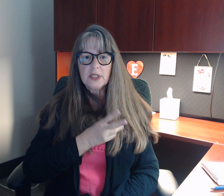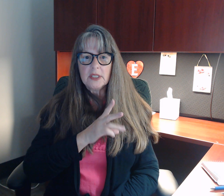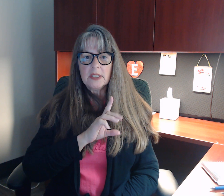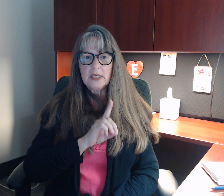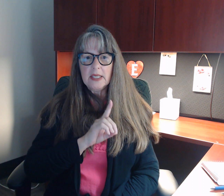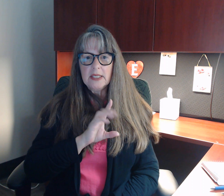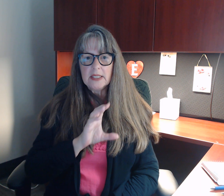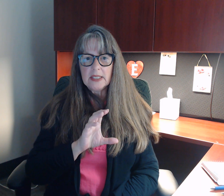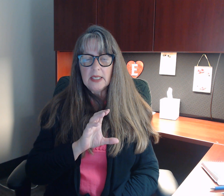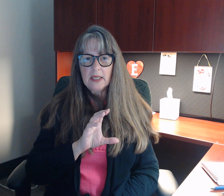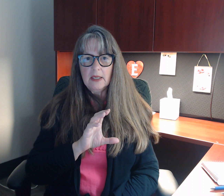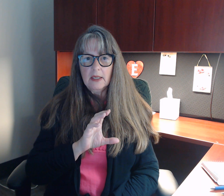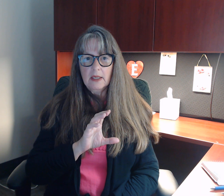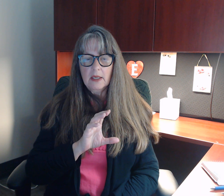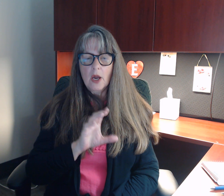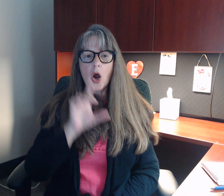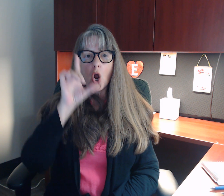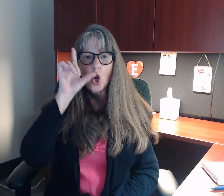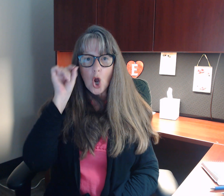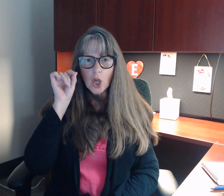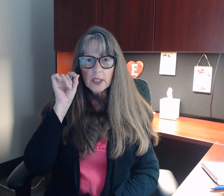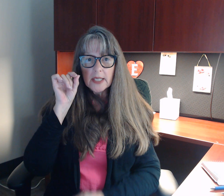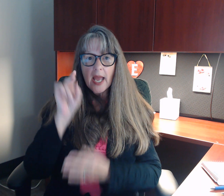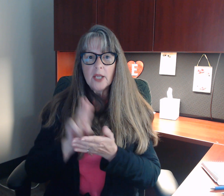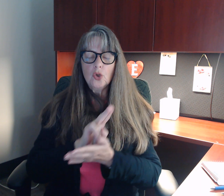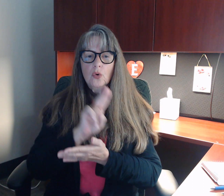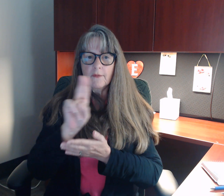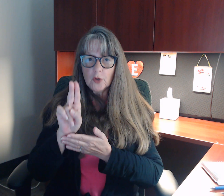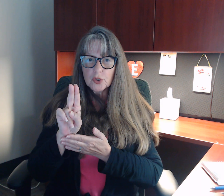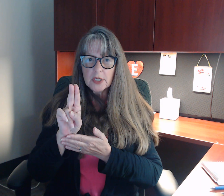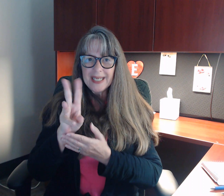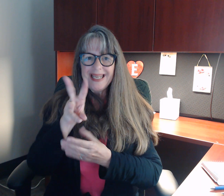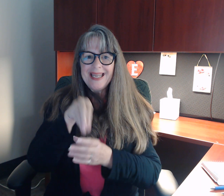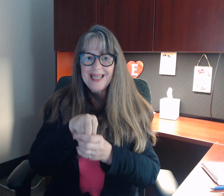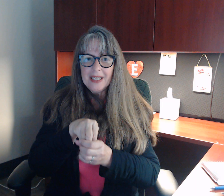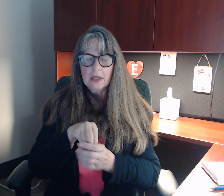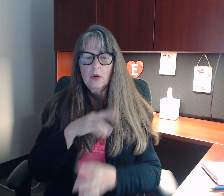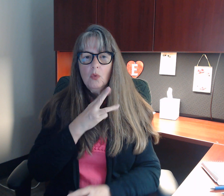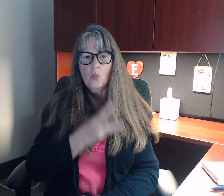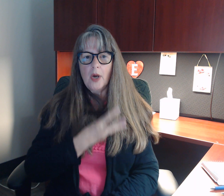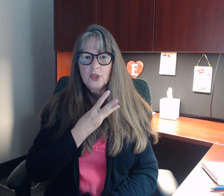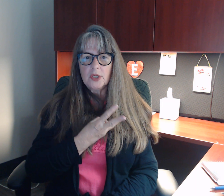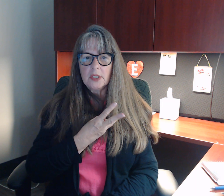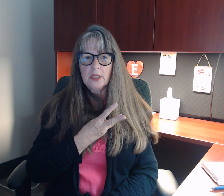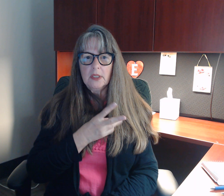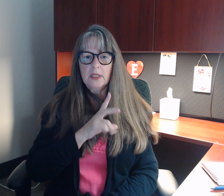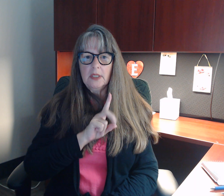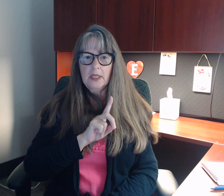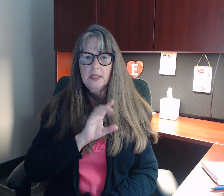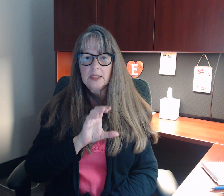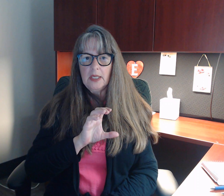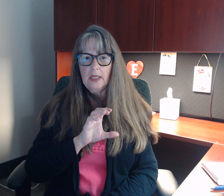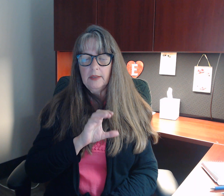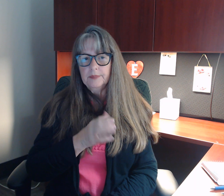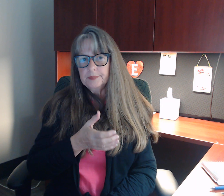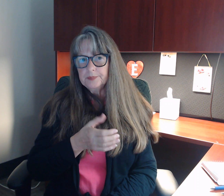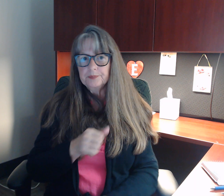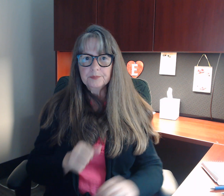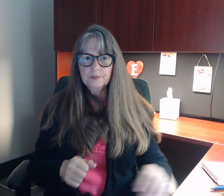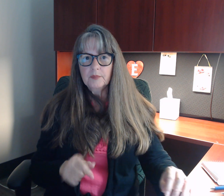Washington, D.C. Gallaudet University in Washington, D.C. I